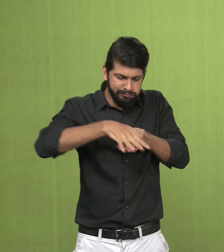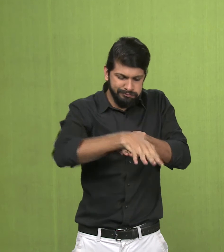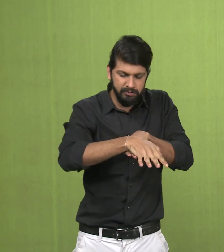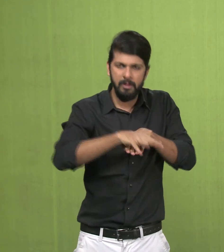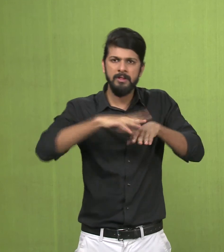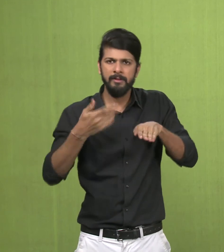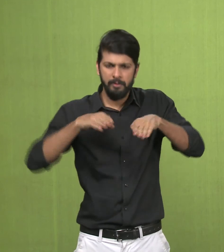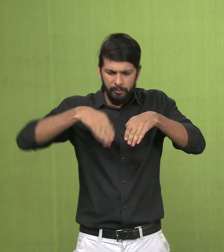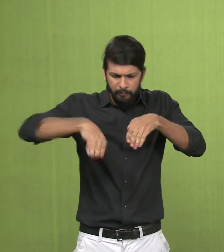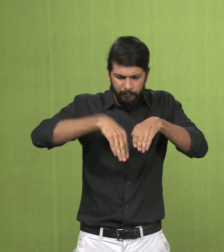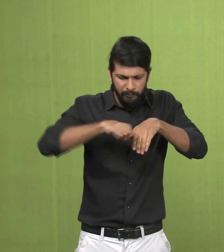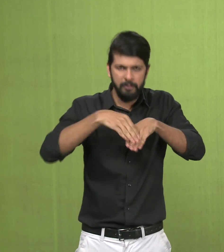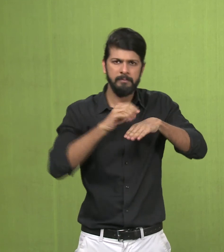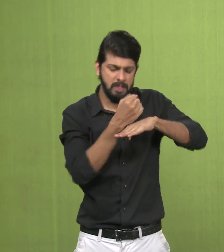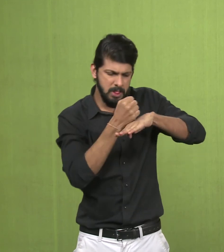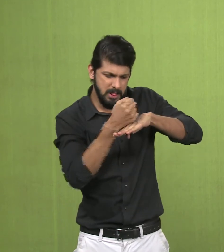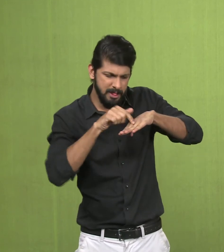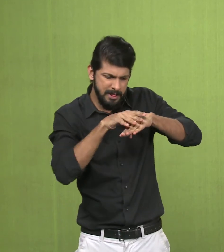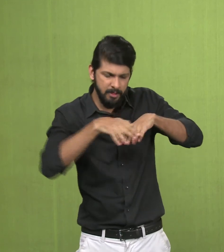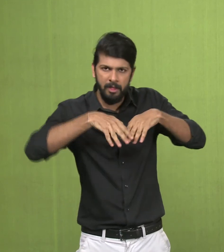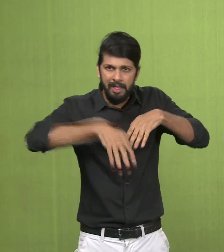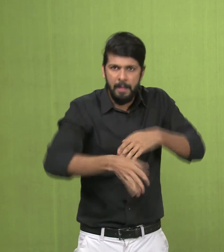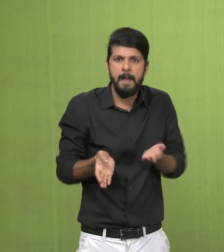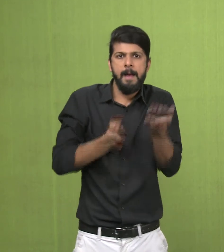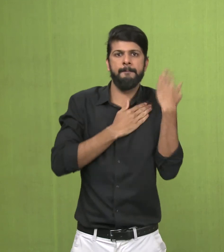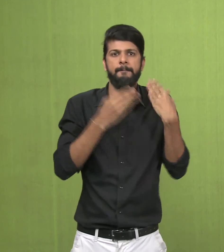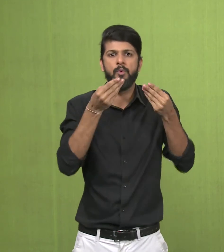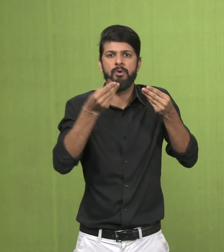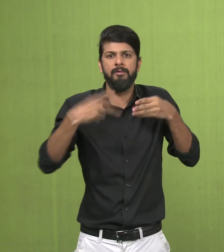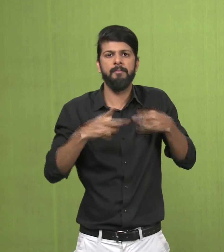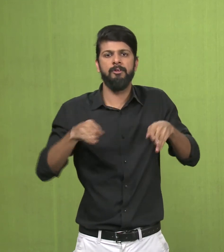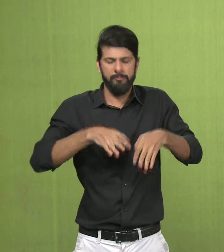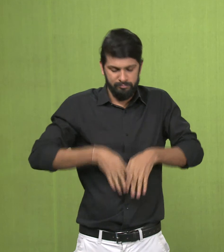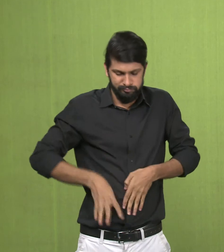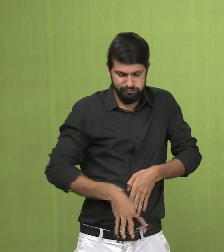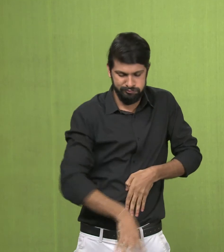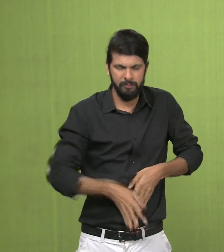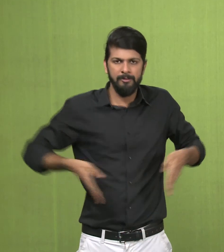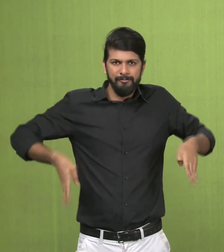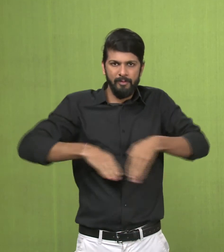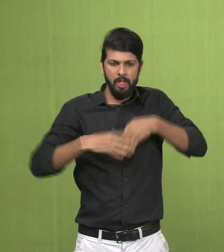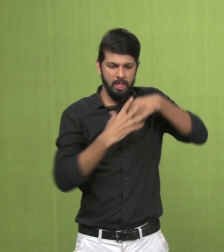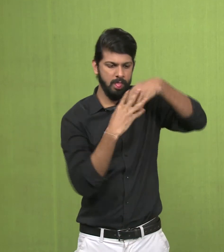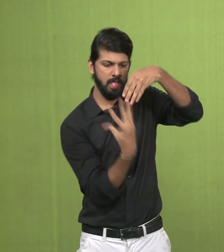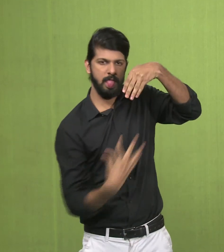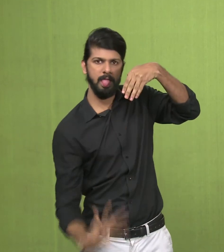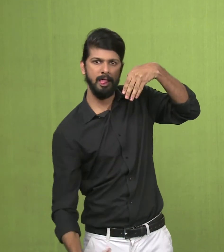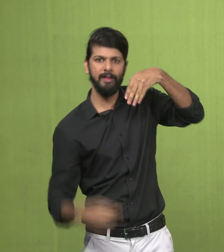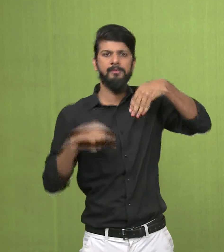Mekhla has a kind of folds, pleats, which are used by women as skirts